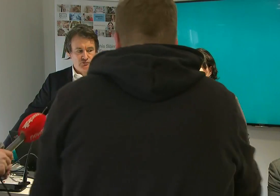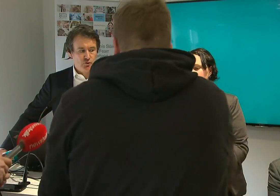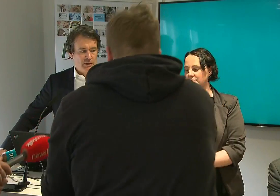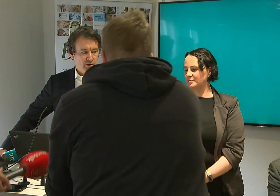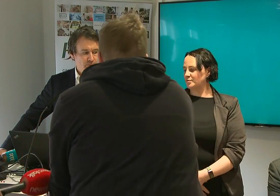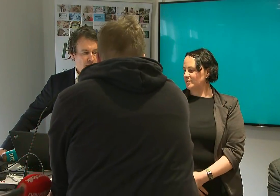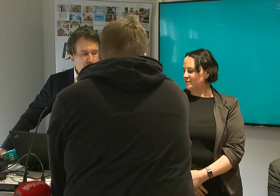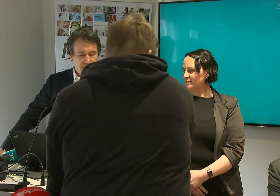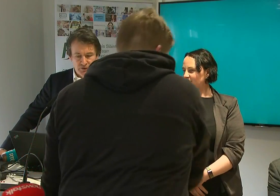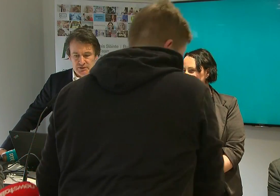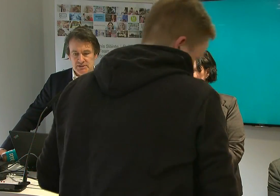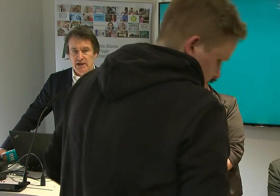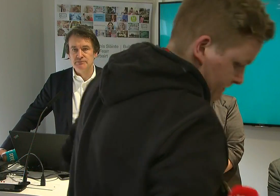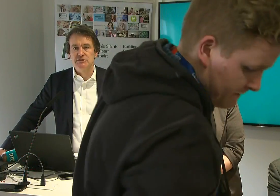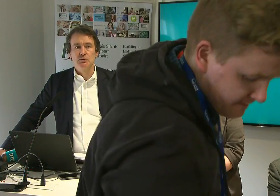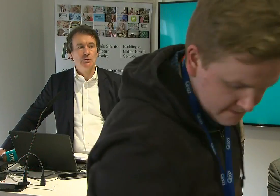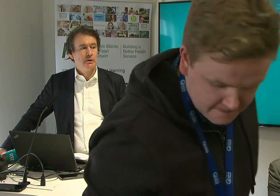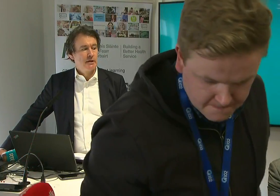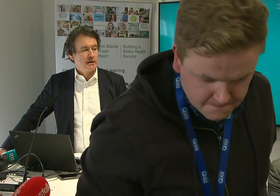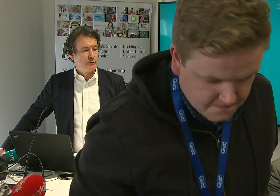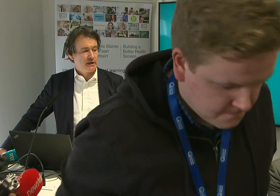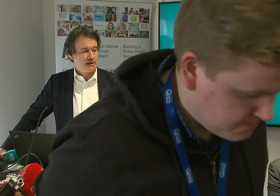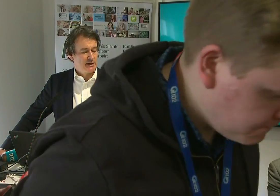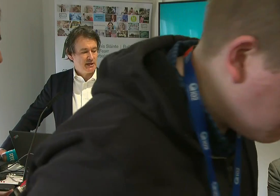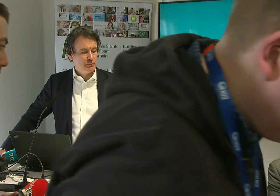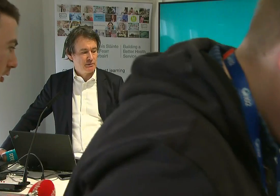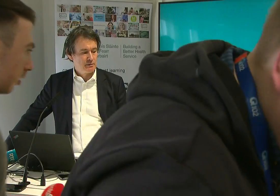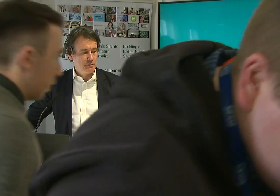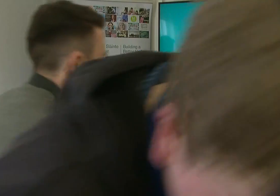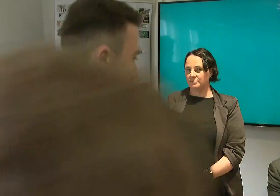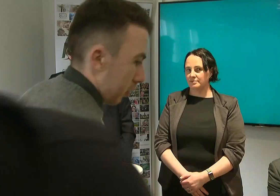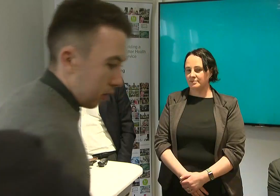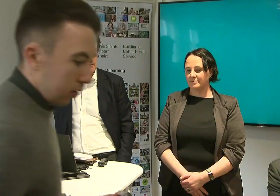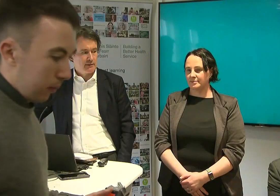There's a big room here. We're limited in time, so we can keep